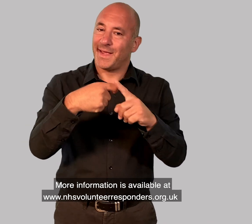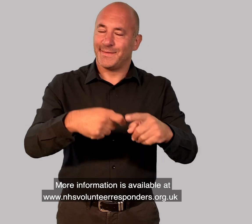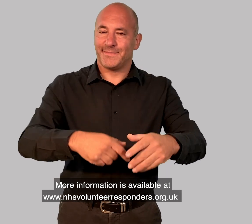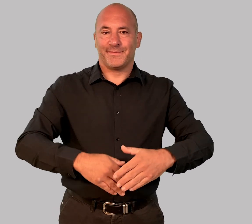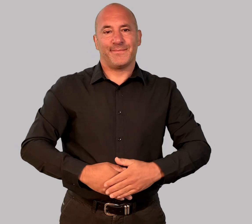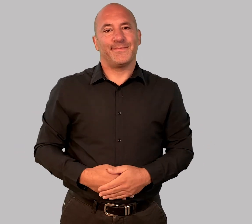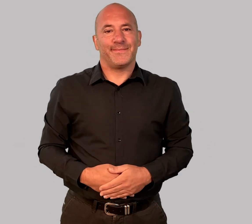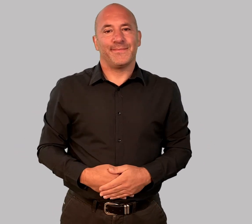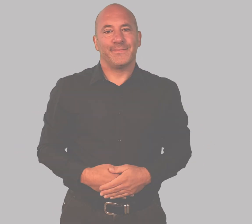www.nhsvolunteerresponders.org.uk.